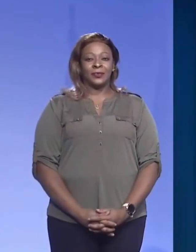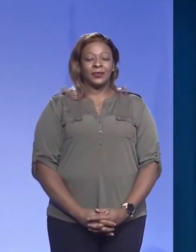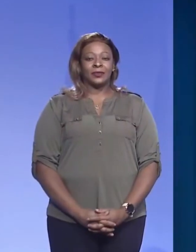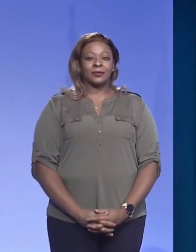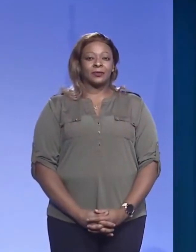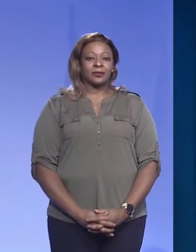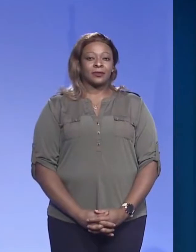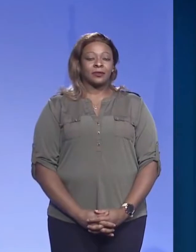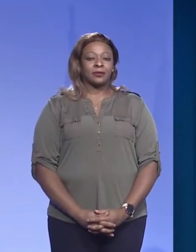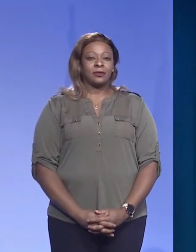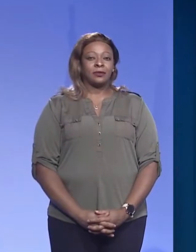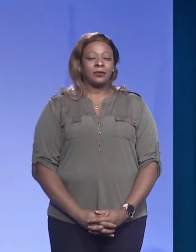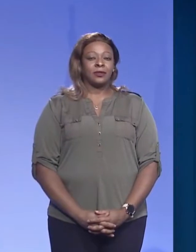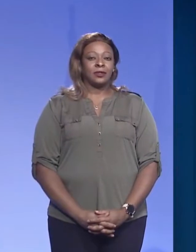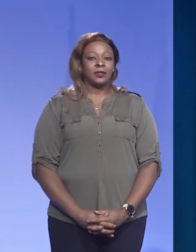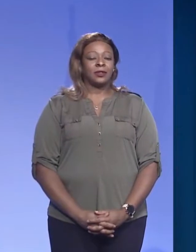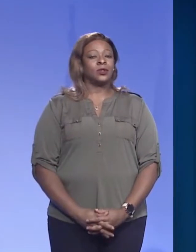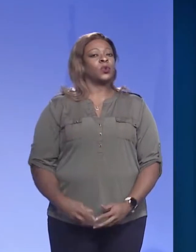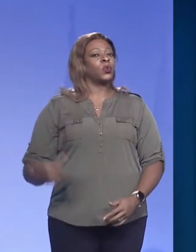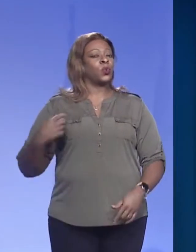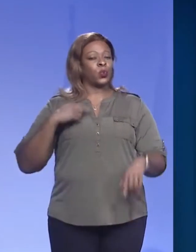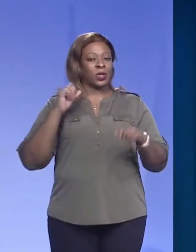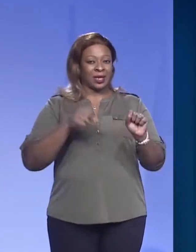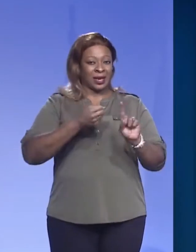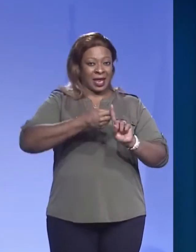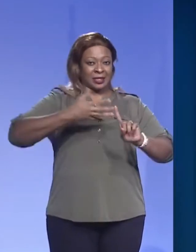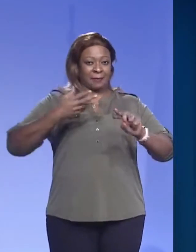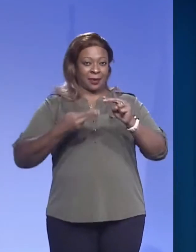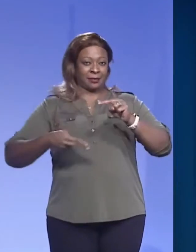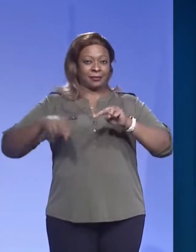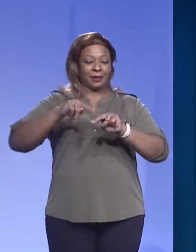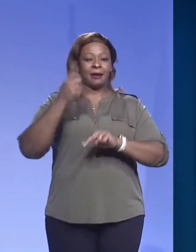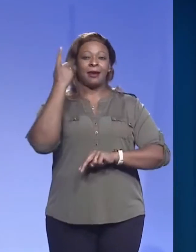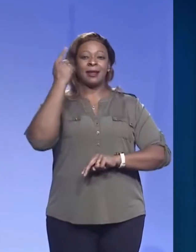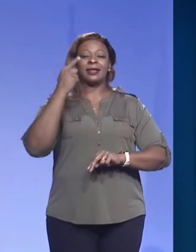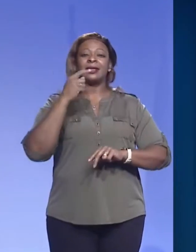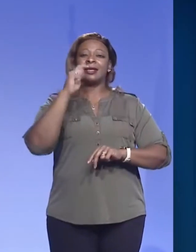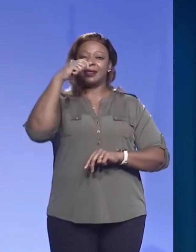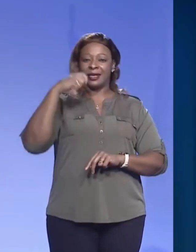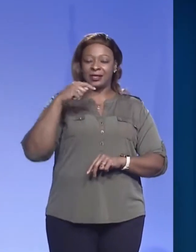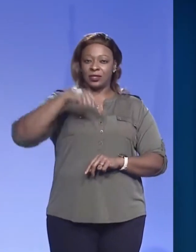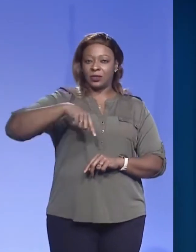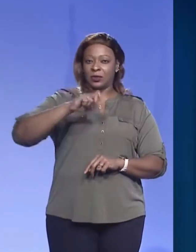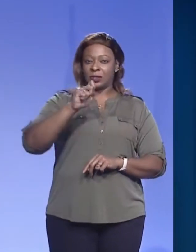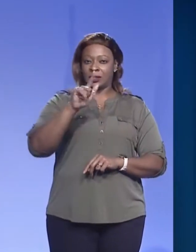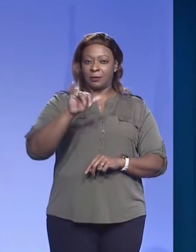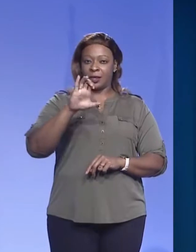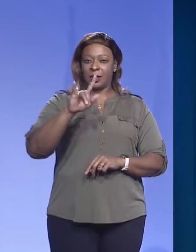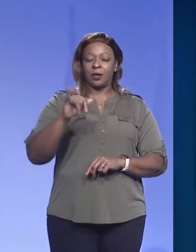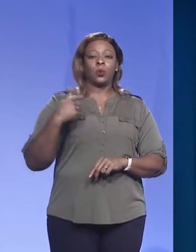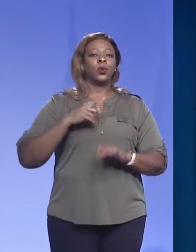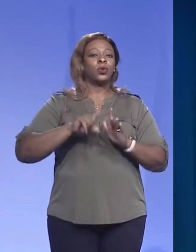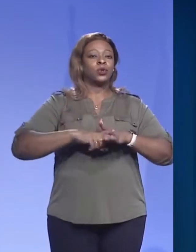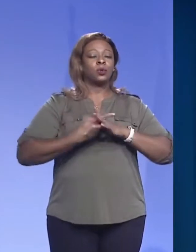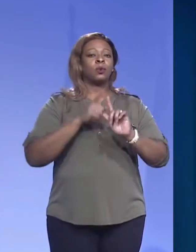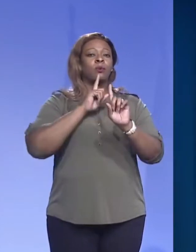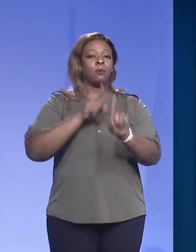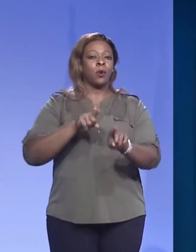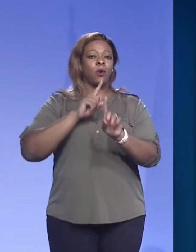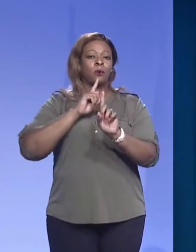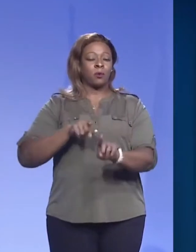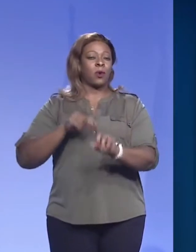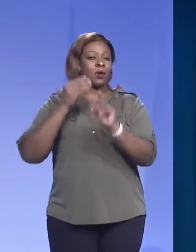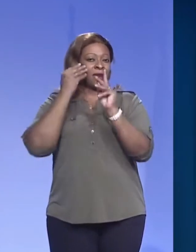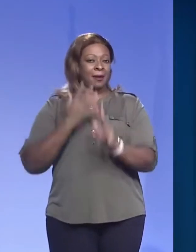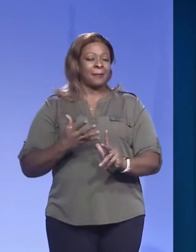So we have been able to expand our understanding of testing in Shelby County, and we are beginning to report that information,